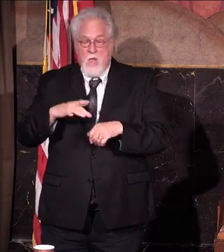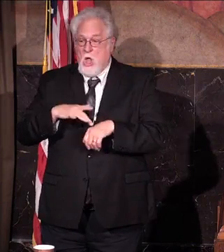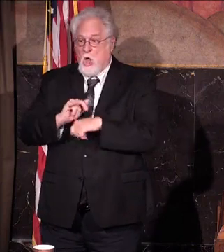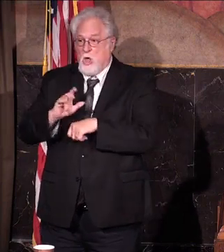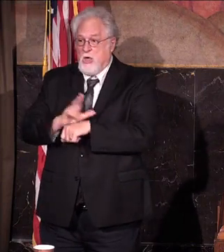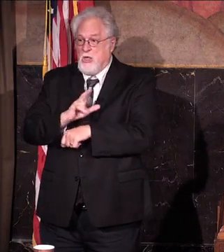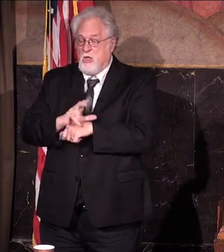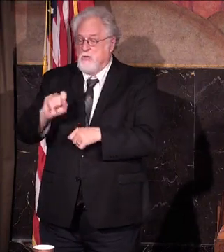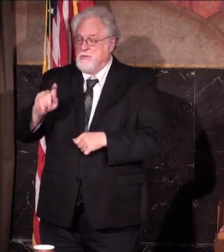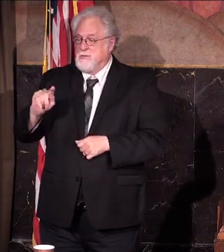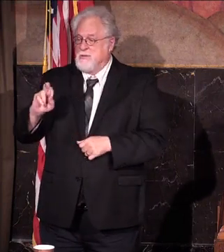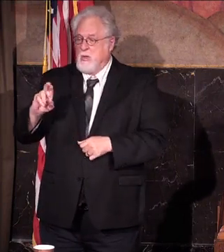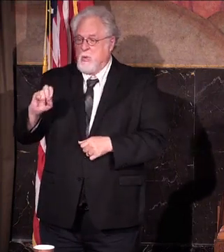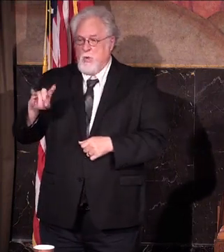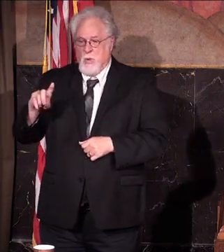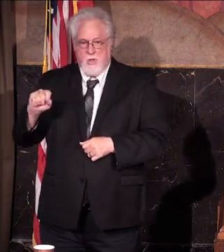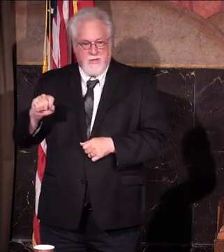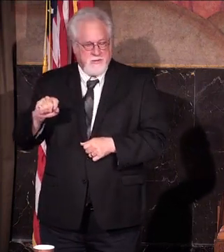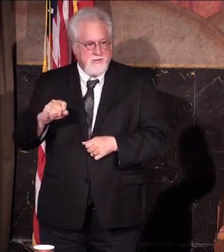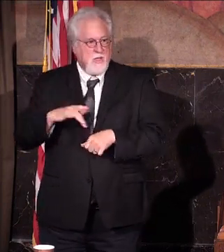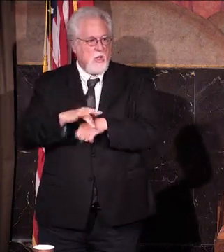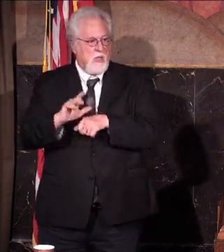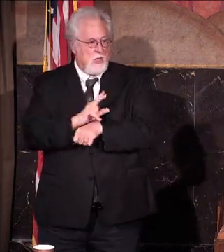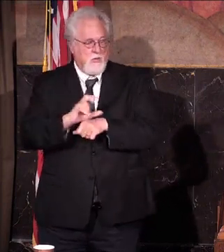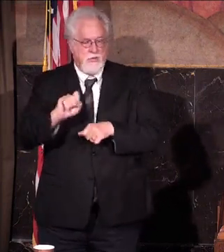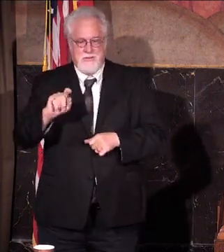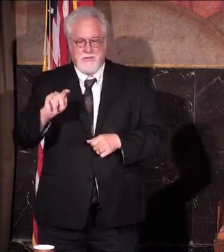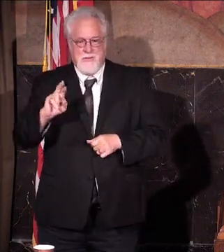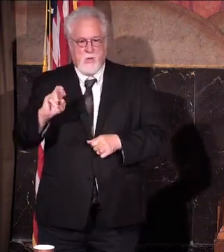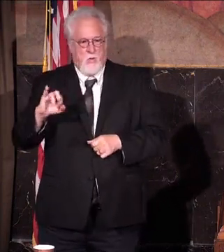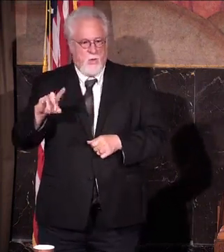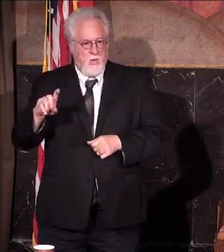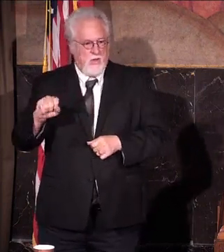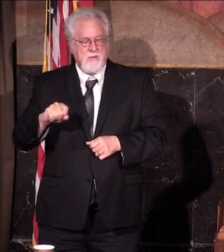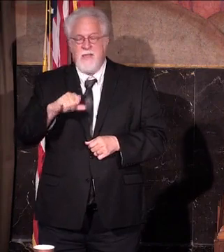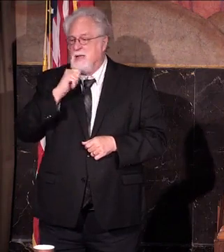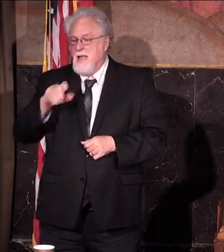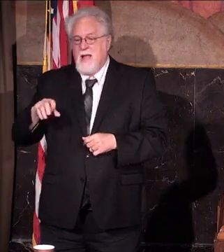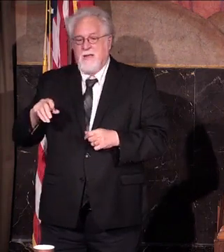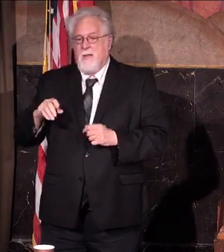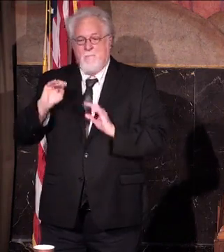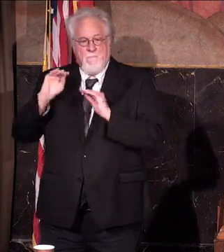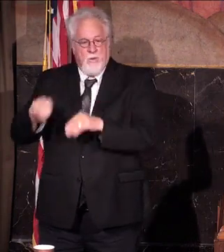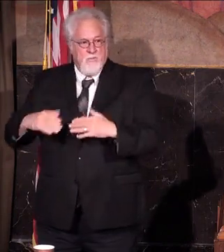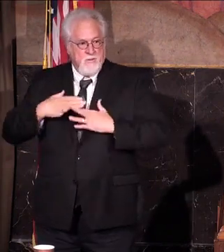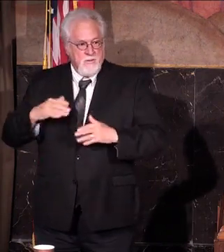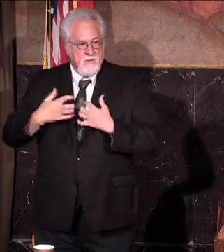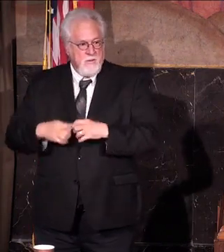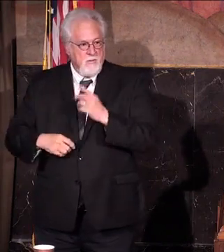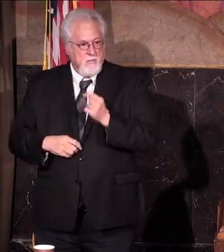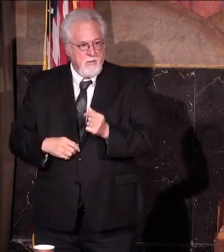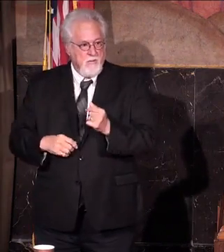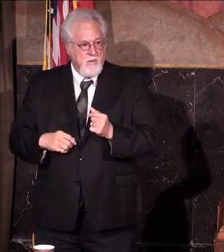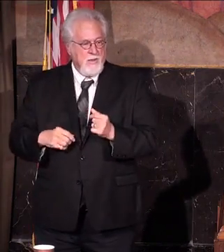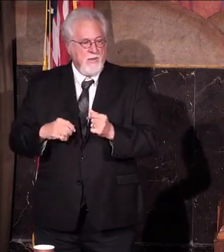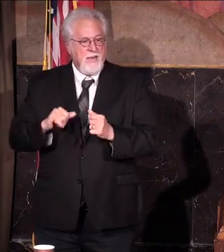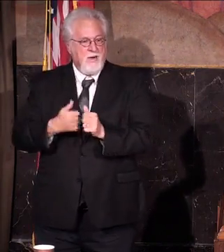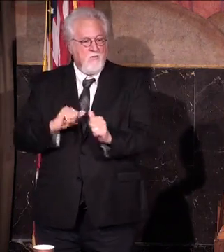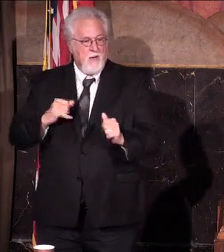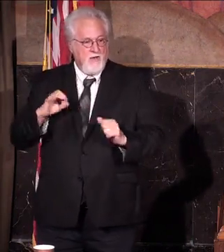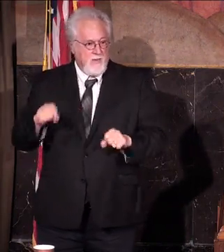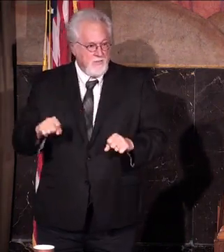of steroids, and trying to not get the patient on mechanical ventilation if at all possible. So